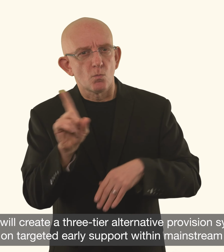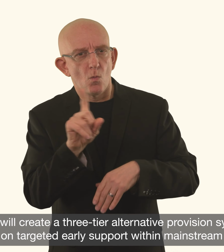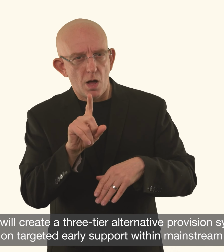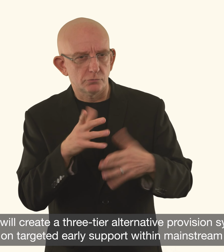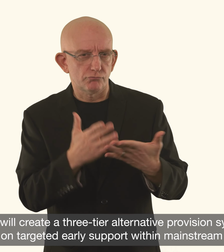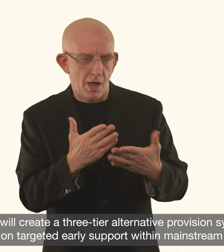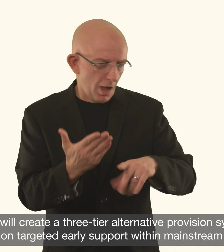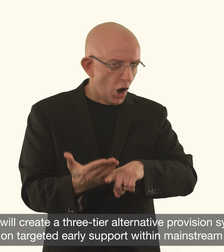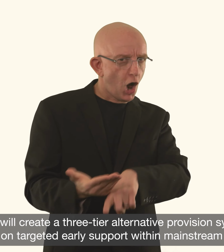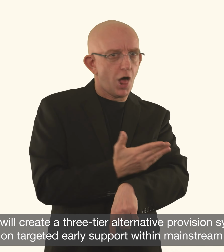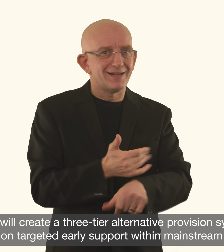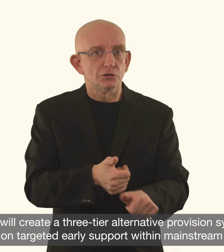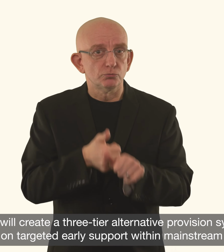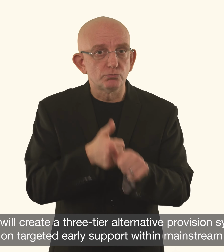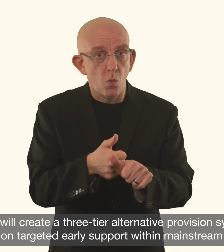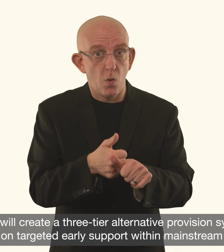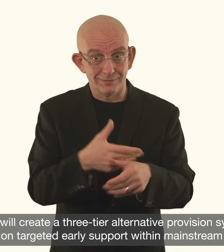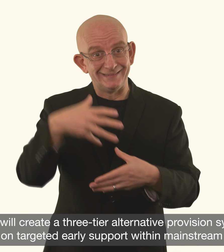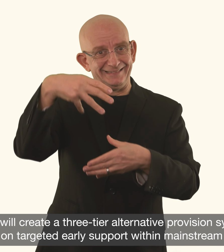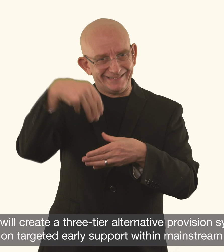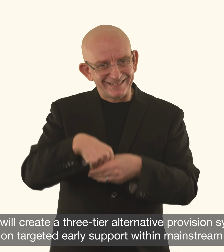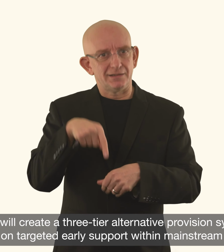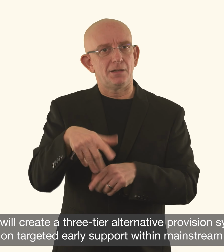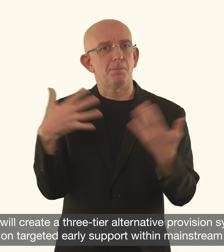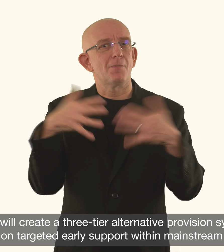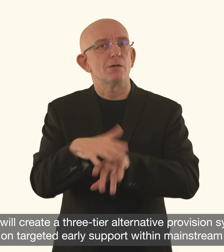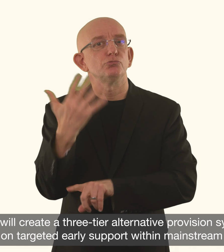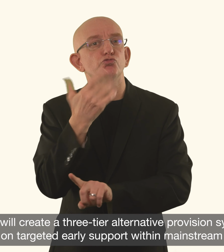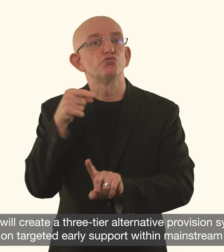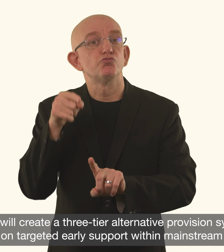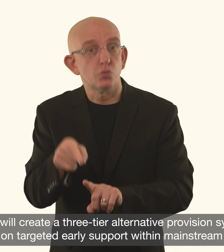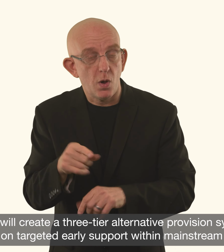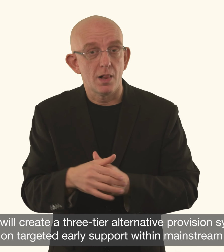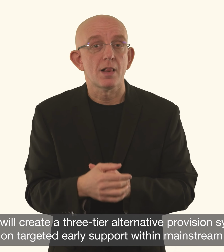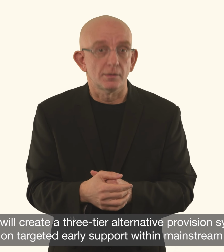mainstream school, time-limited intensive placements in an alternative provision setting.